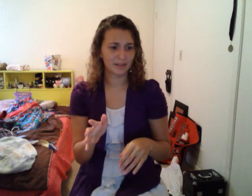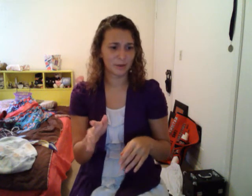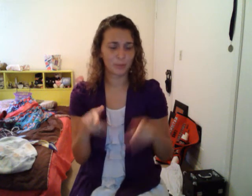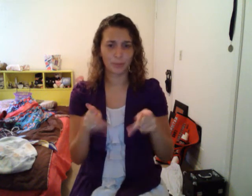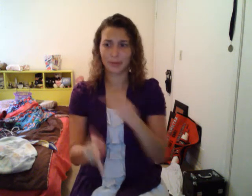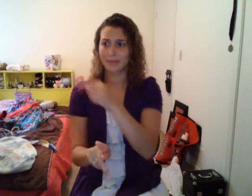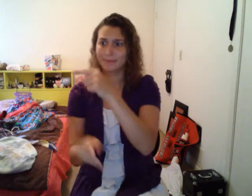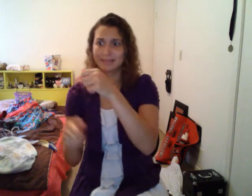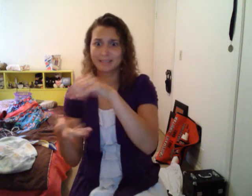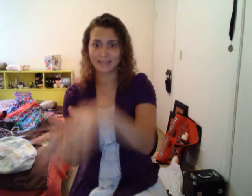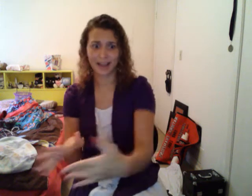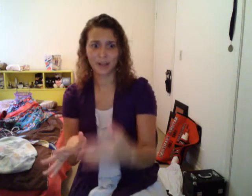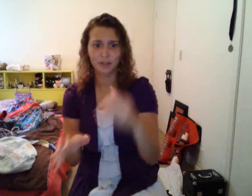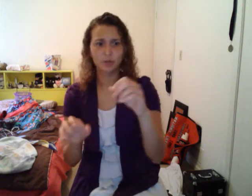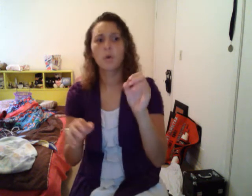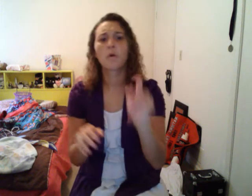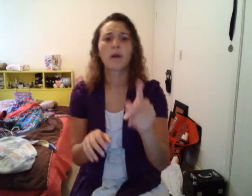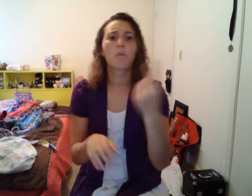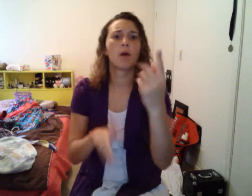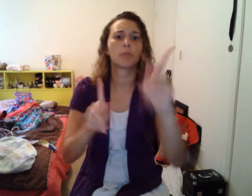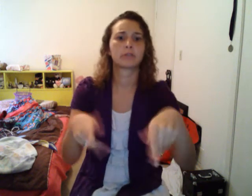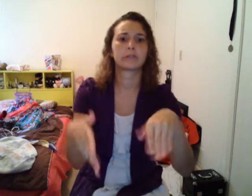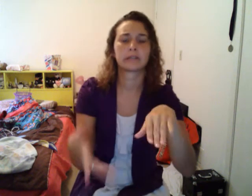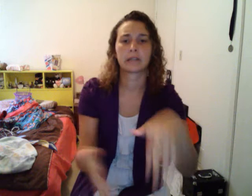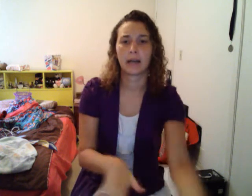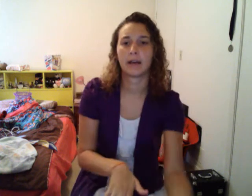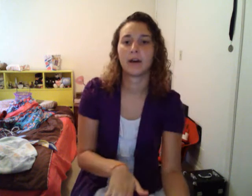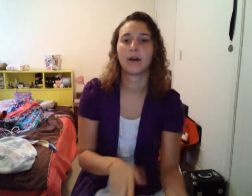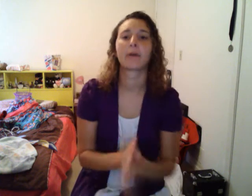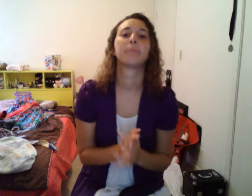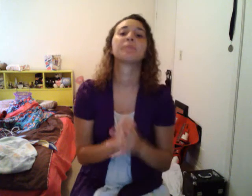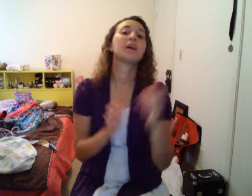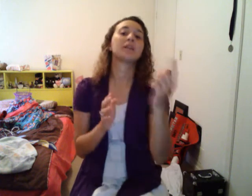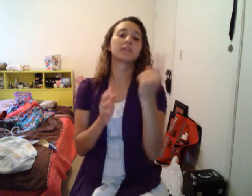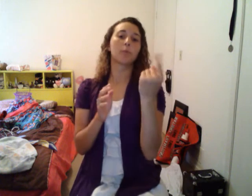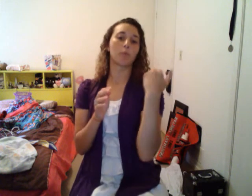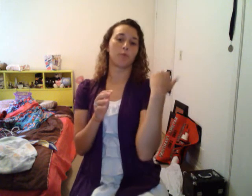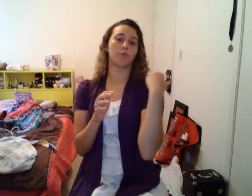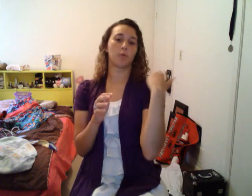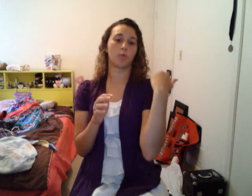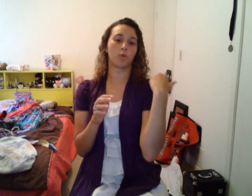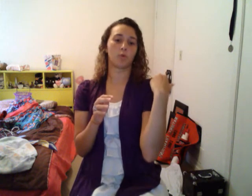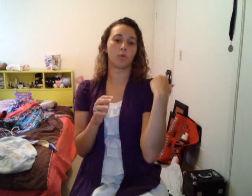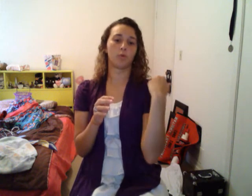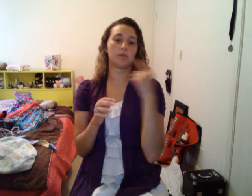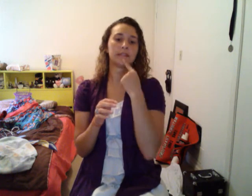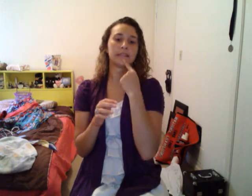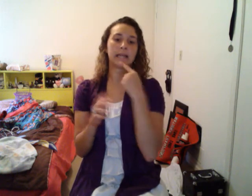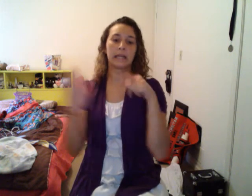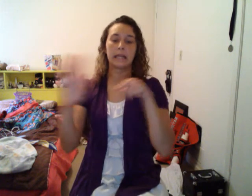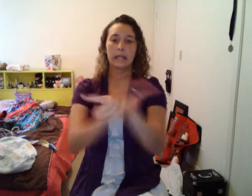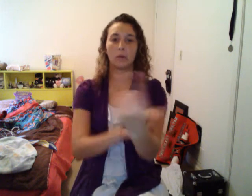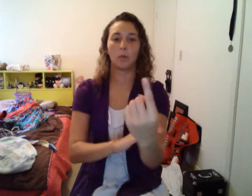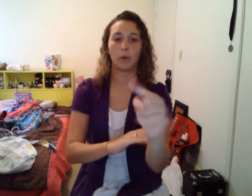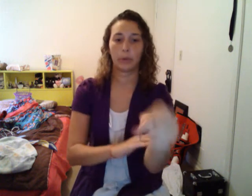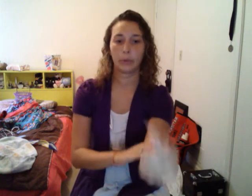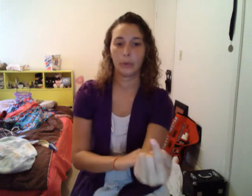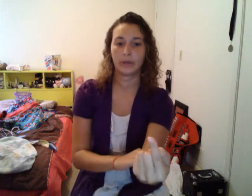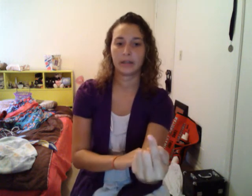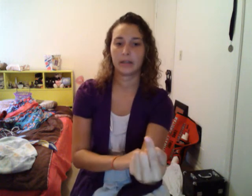first case? I need to hear from someone who was in the majority in both cases. How do you explain the difference between the